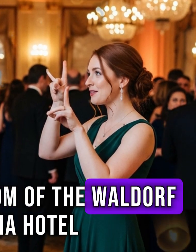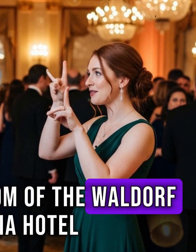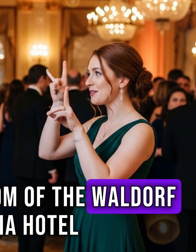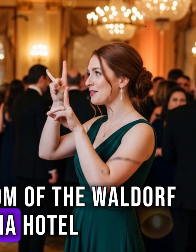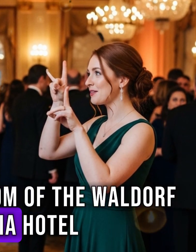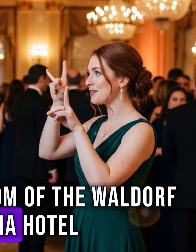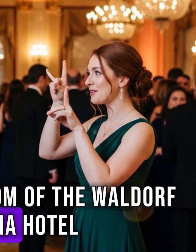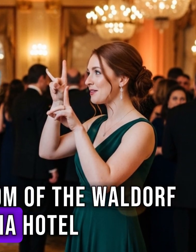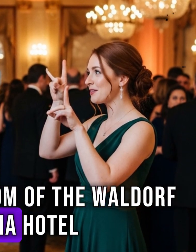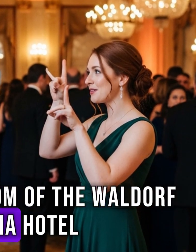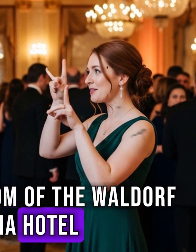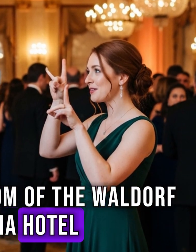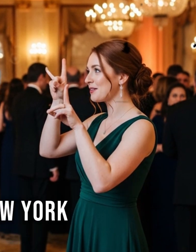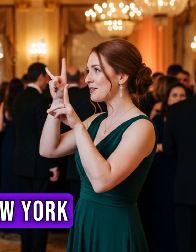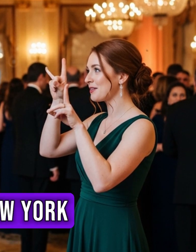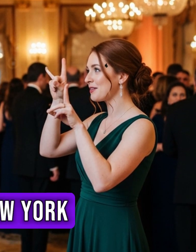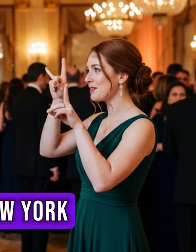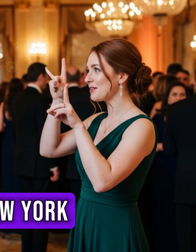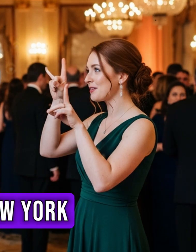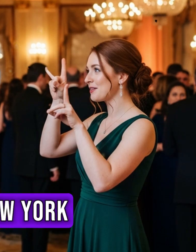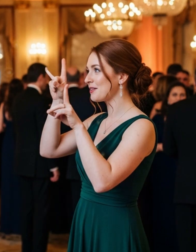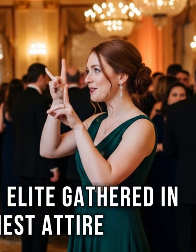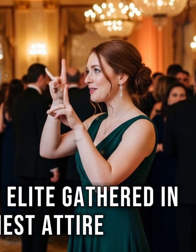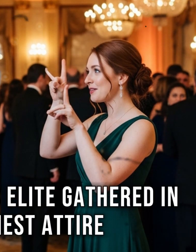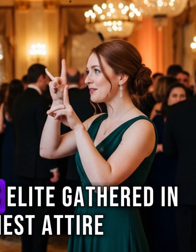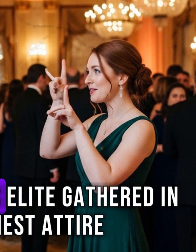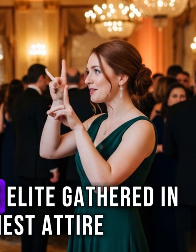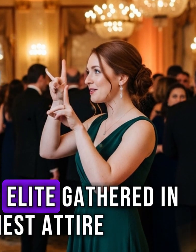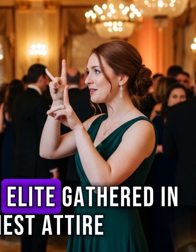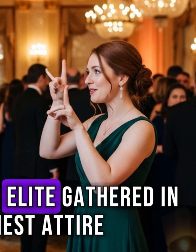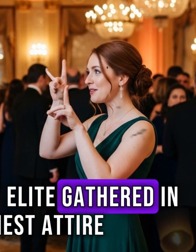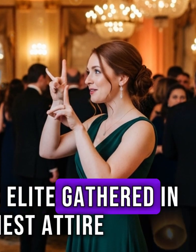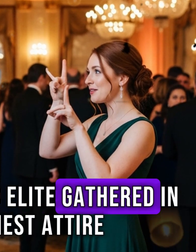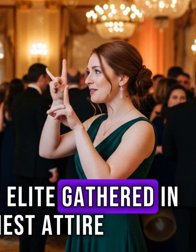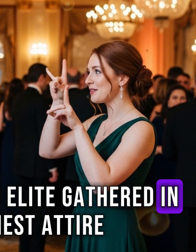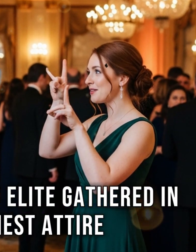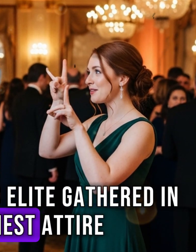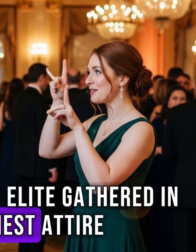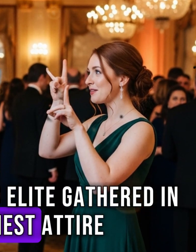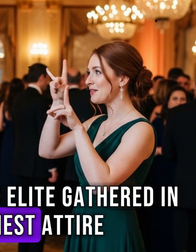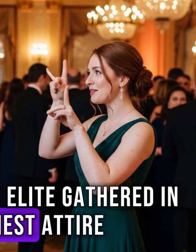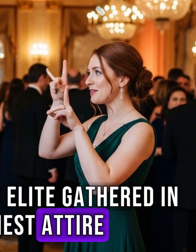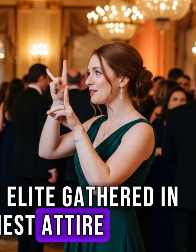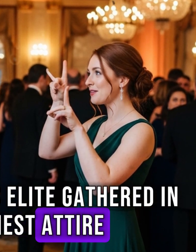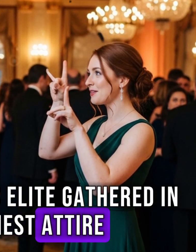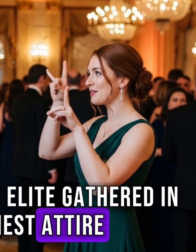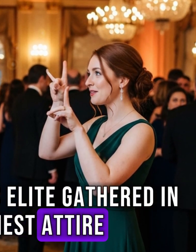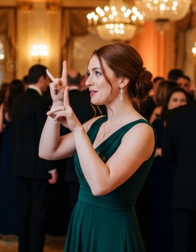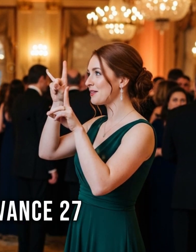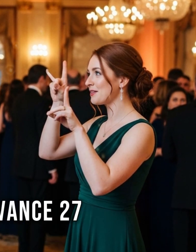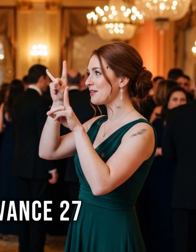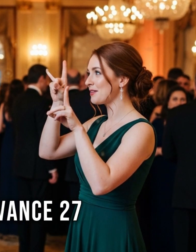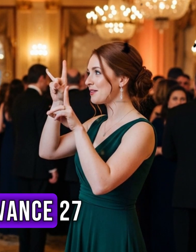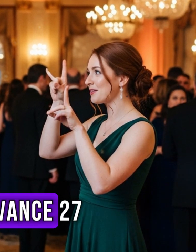Waldorf Astoria Hotel in New York, where the city's elite gathered in their finest attire. Elara